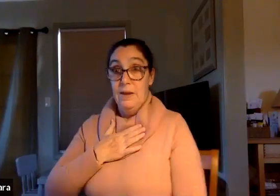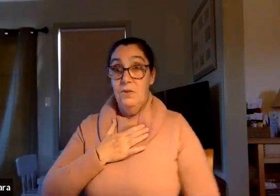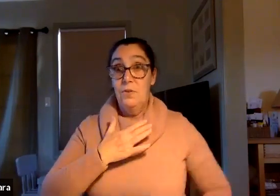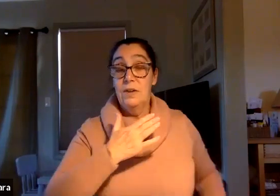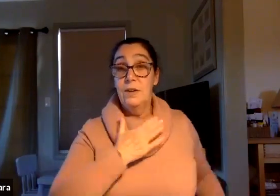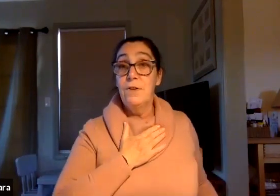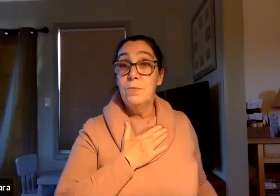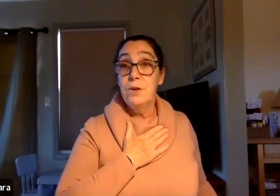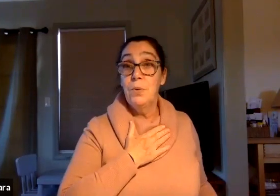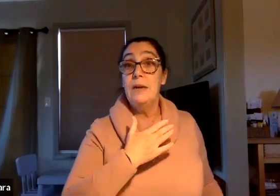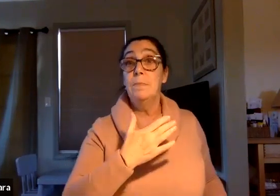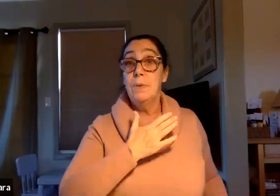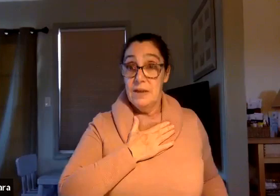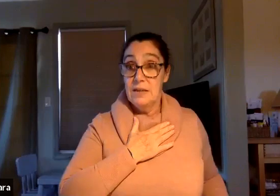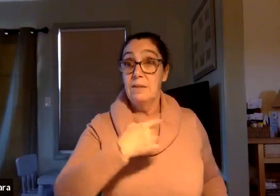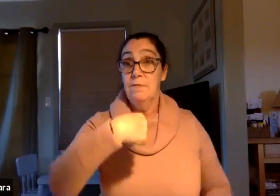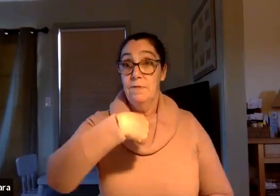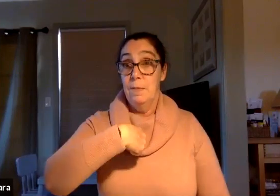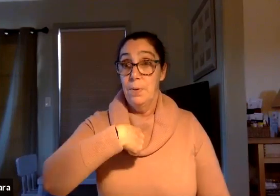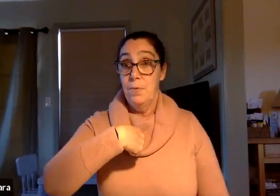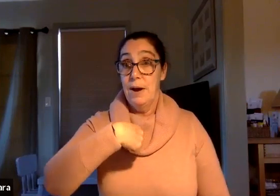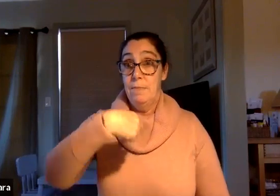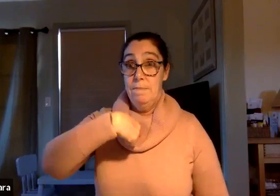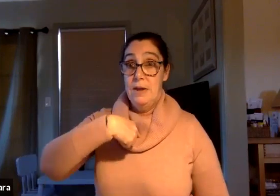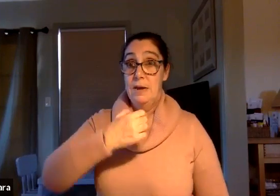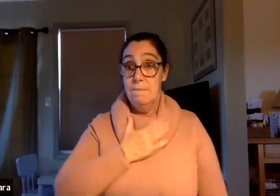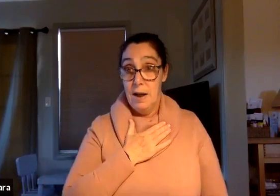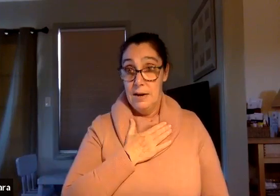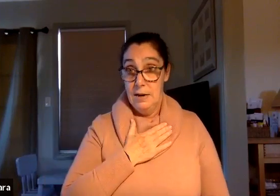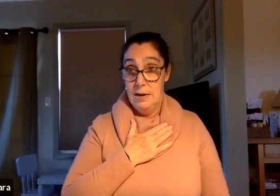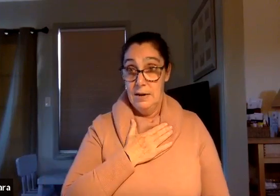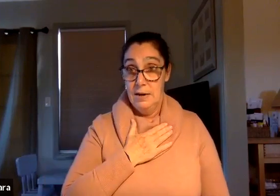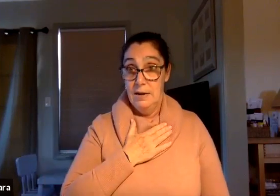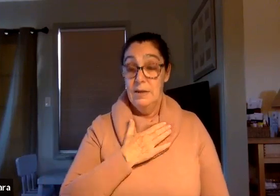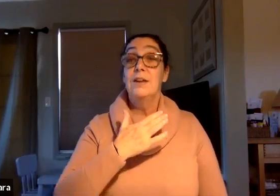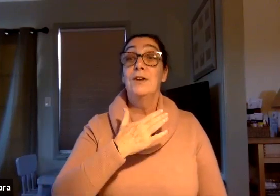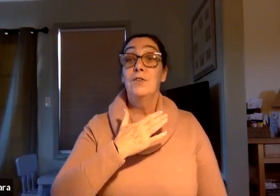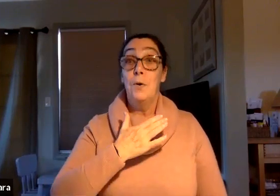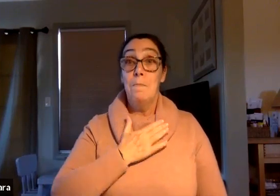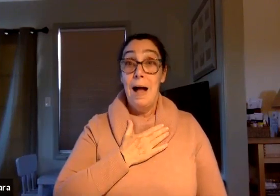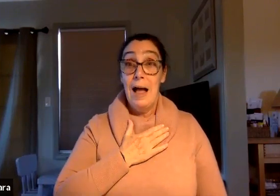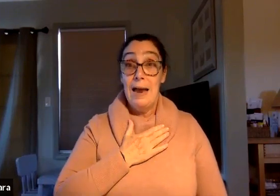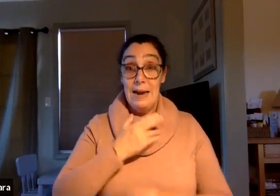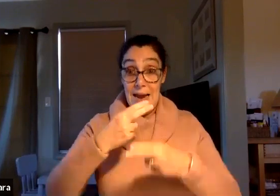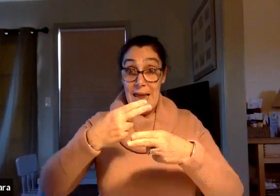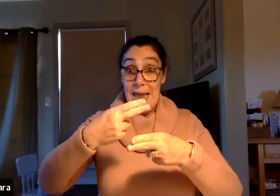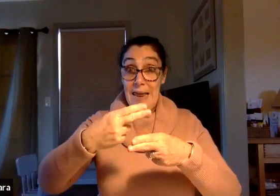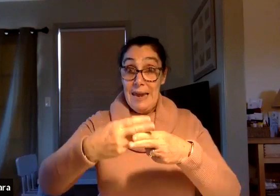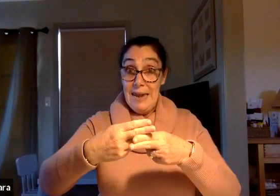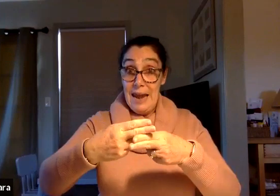So the difference between possessive and pronoun, me, mine. So my